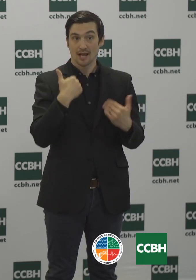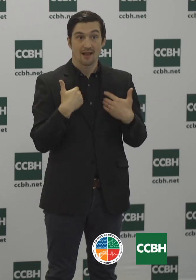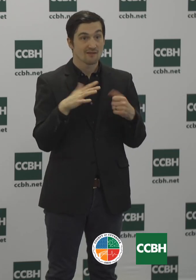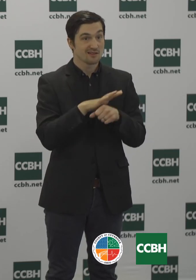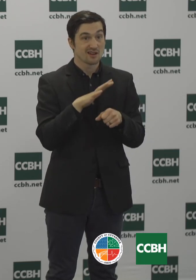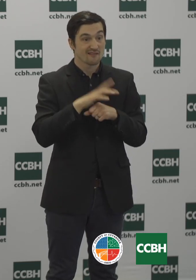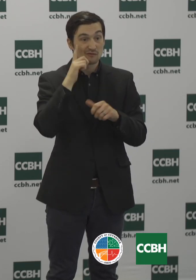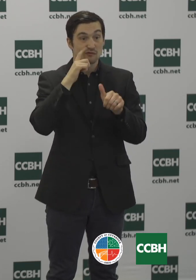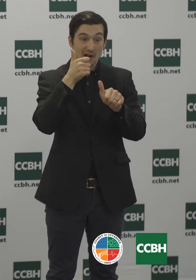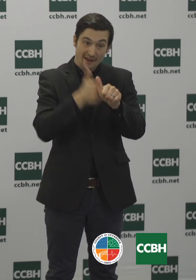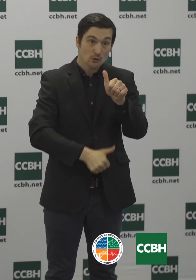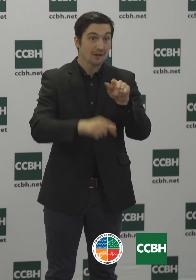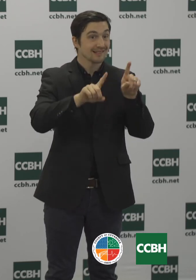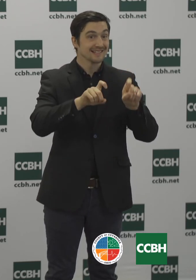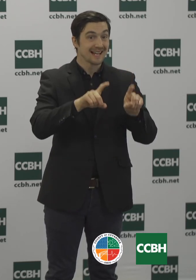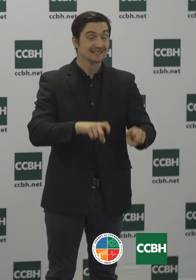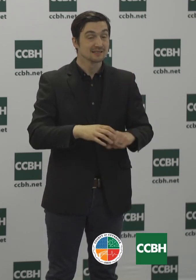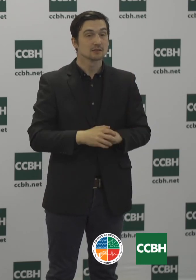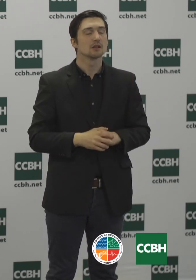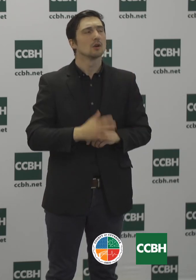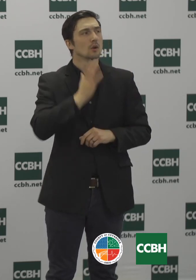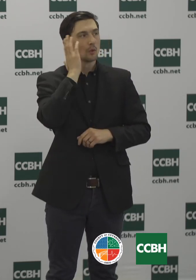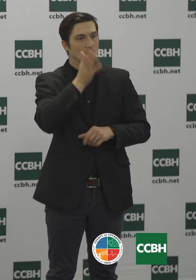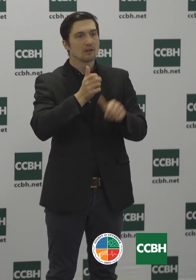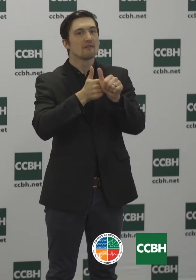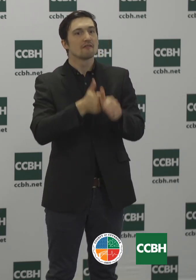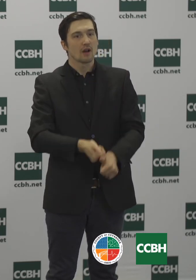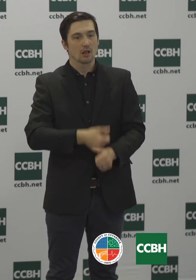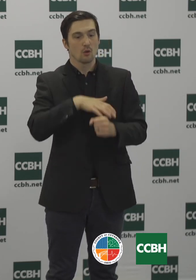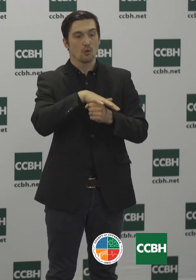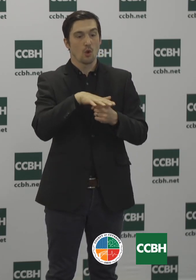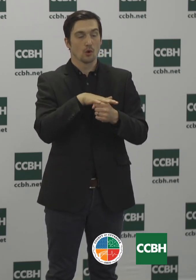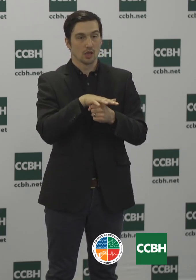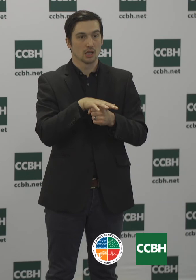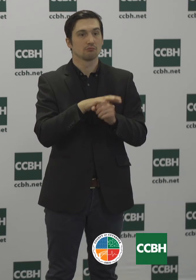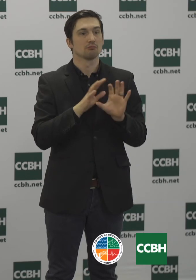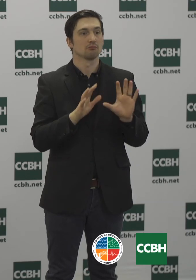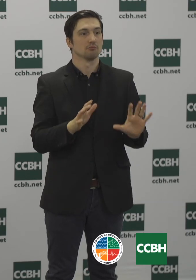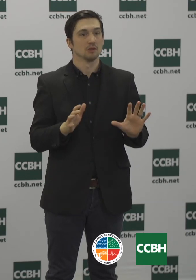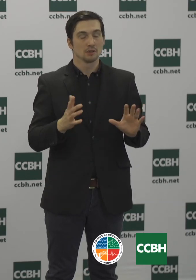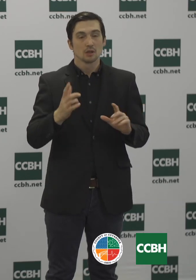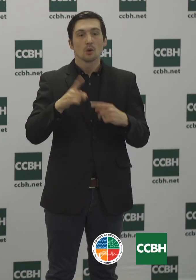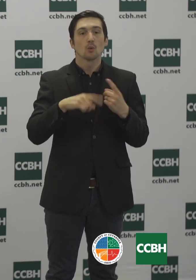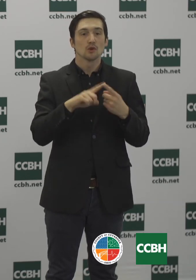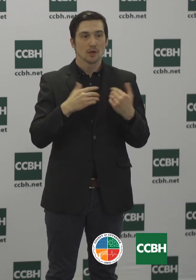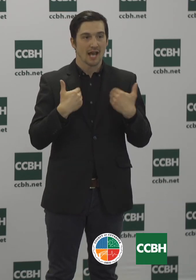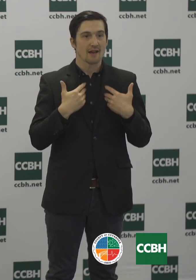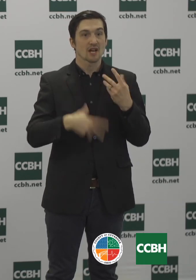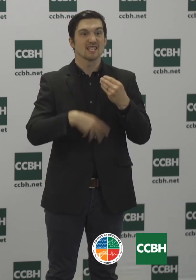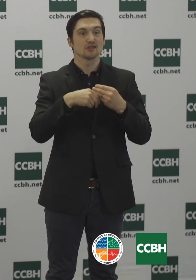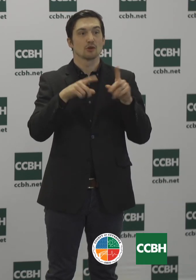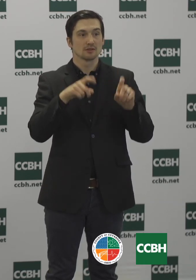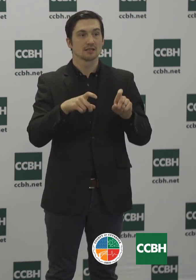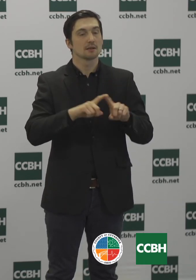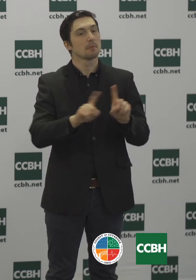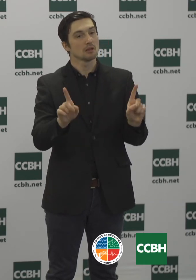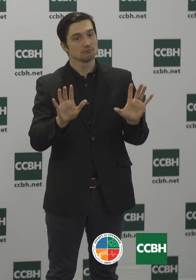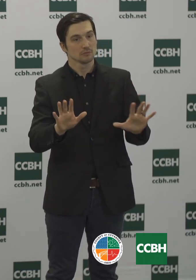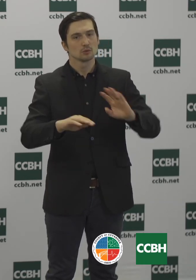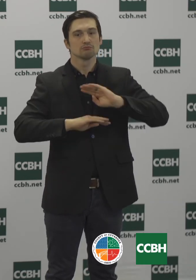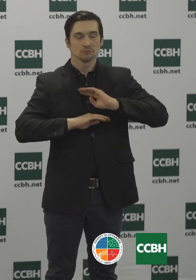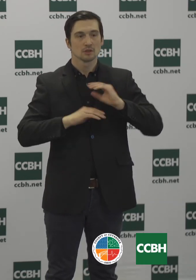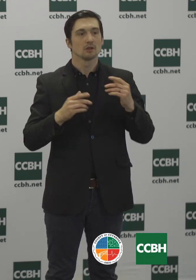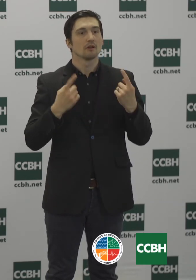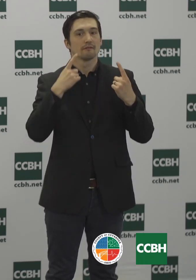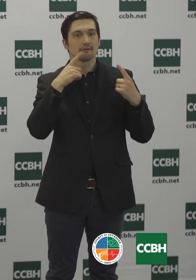continue to be revised guidelines that we will follow locally as additional testing is available. But we're pleased that we have a